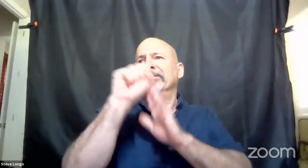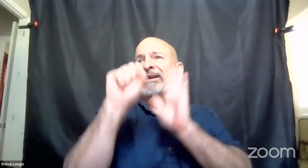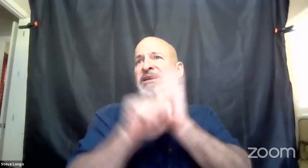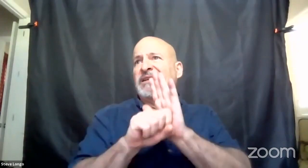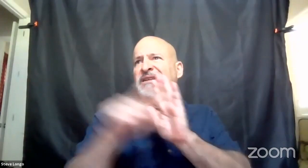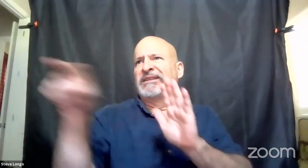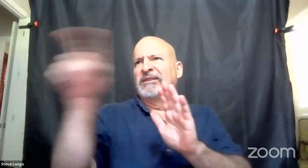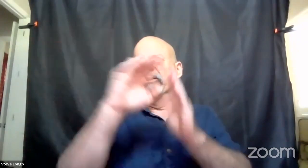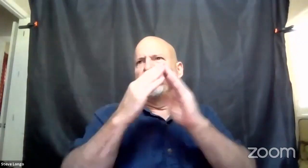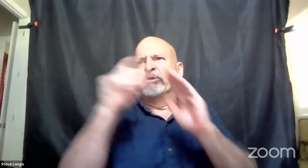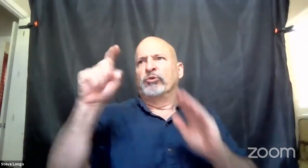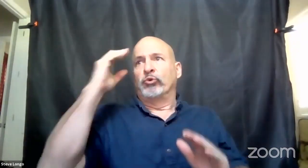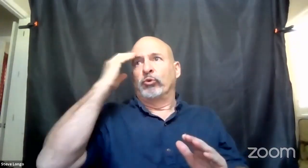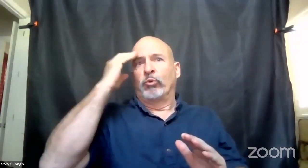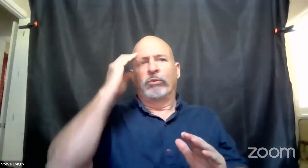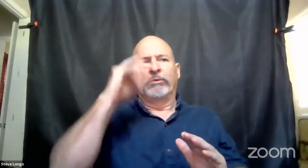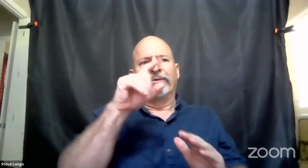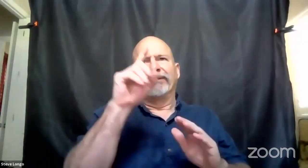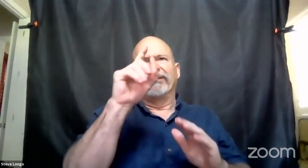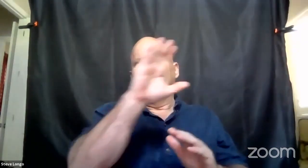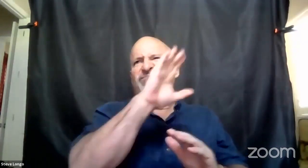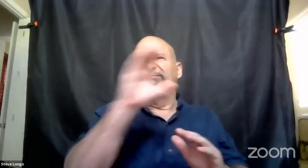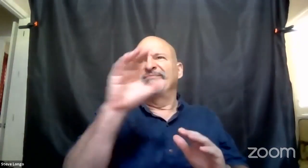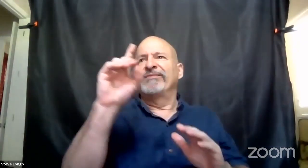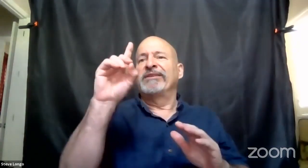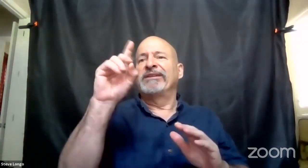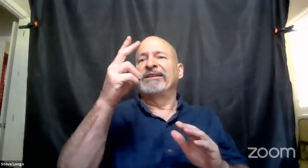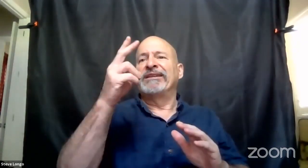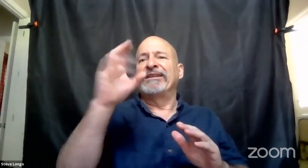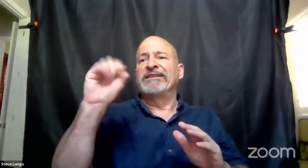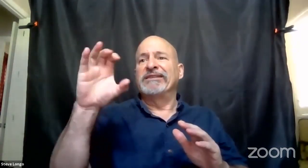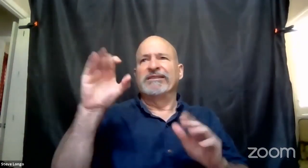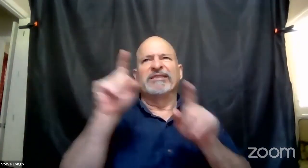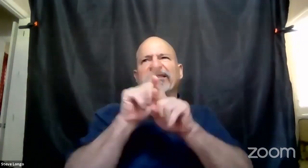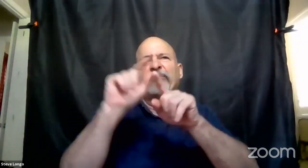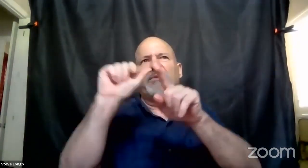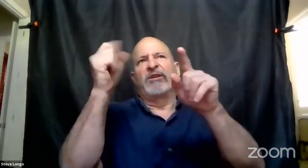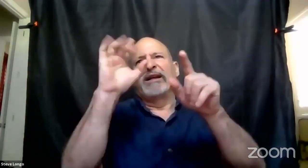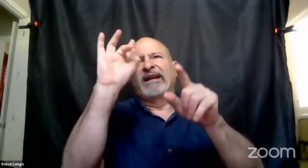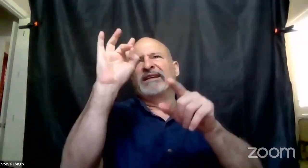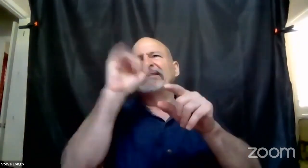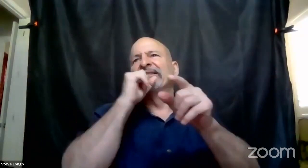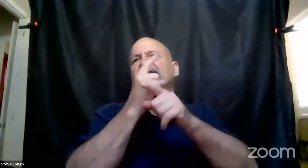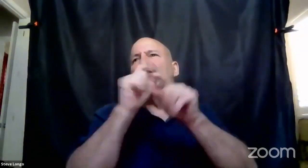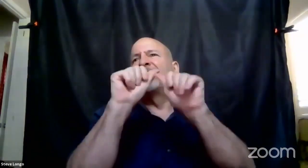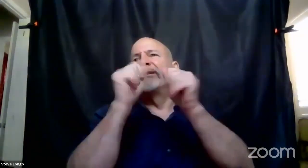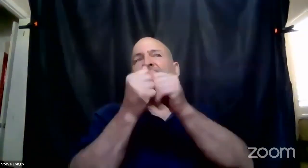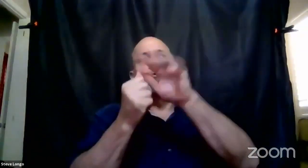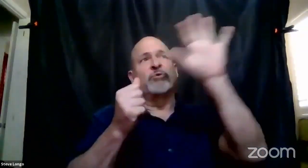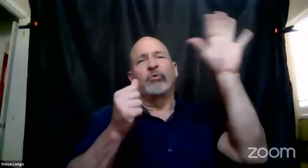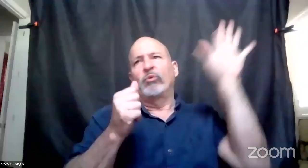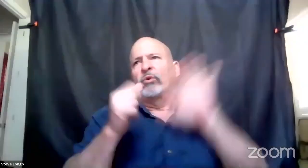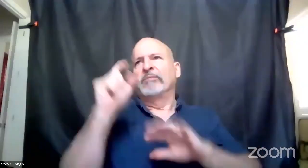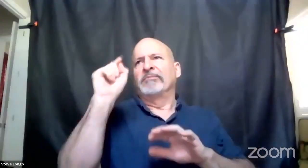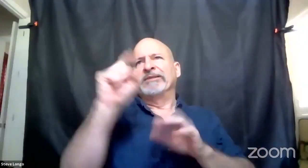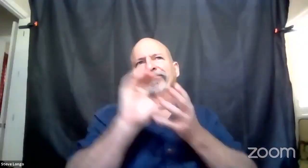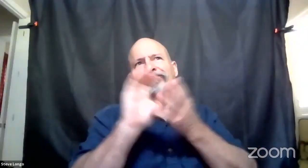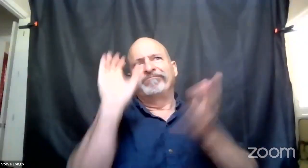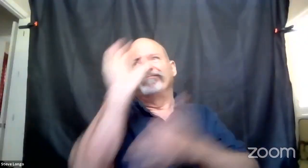If that is not the case, again, those funds get returned to the state. And DHHSC works as